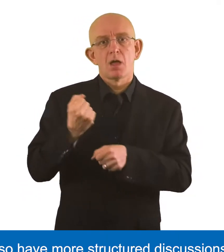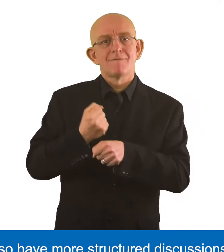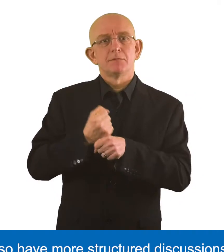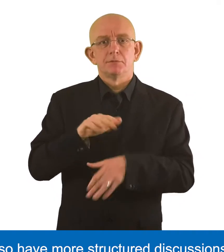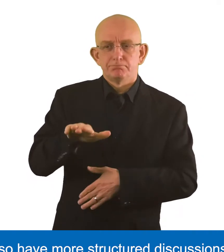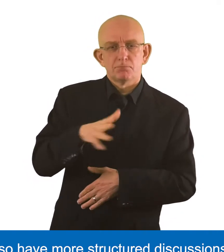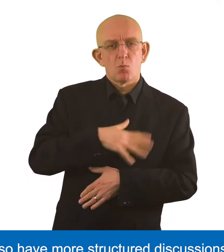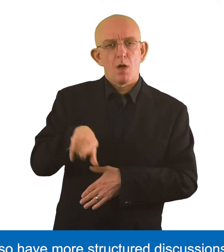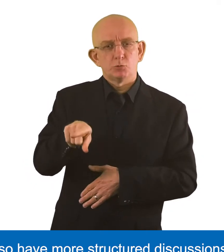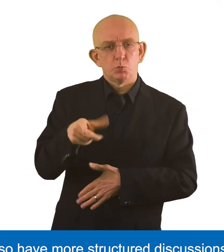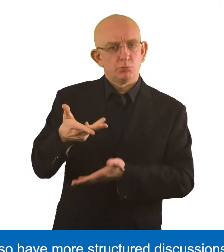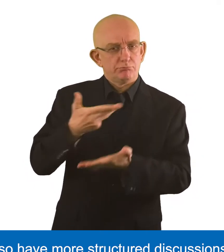and experiences.